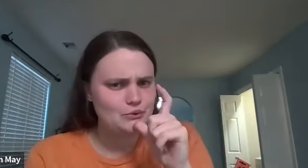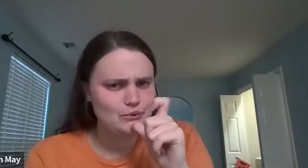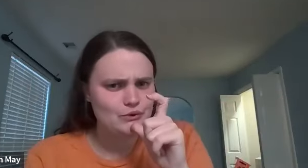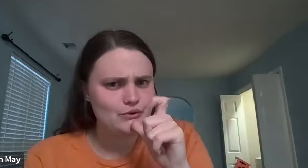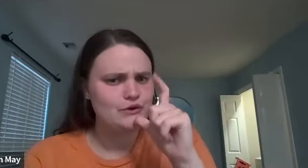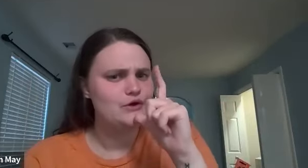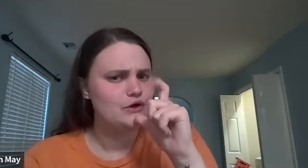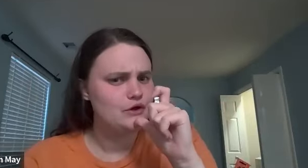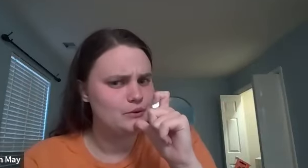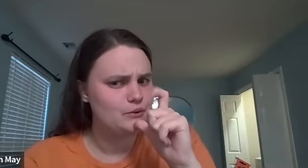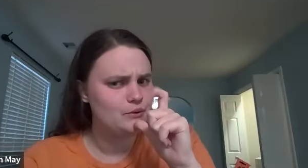Who,